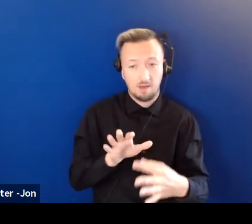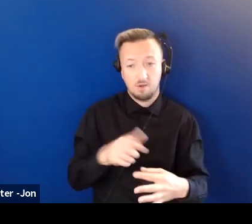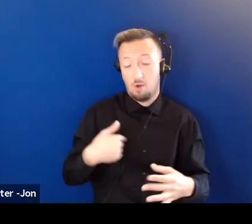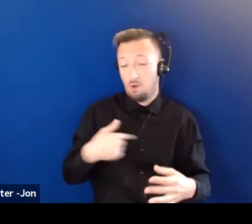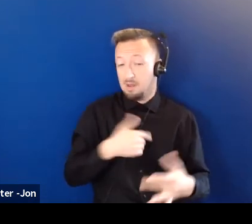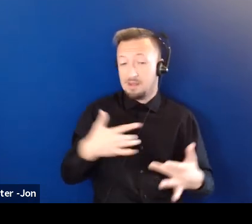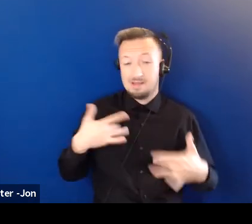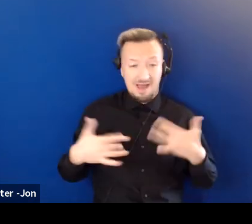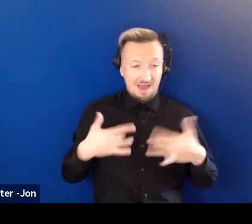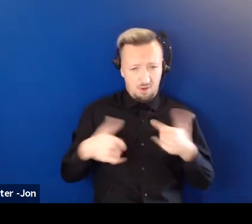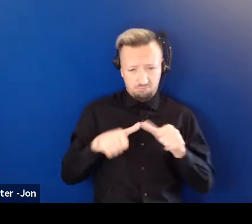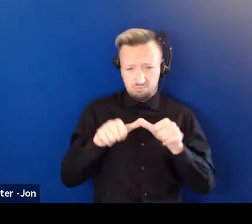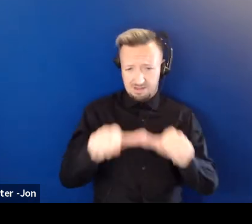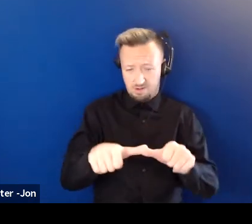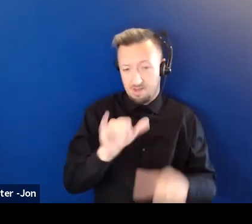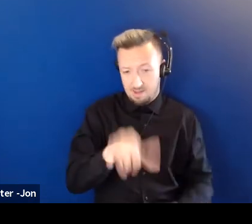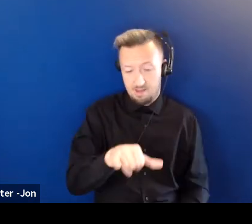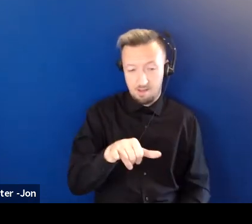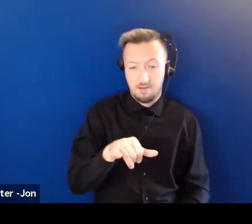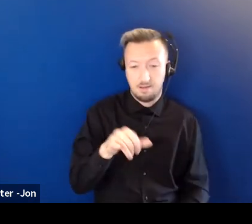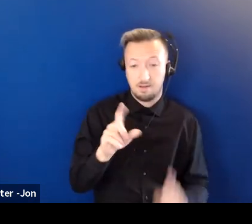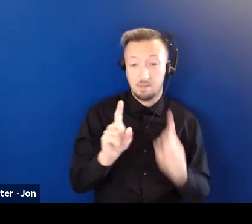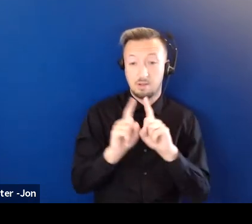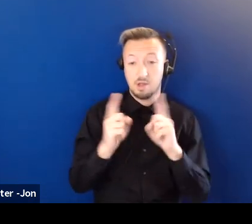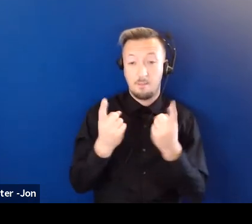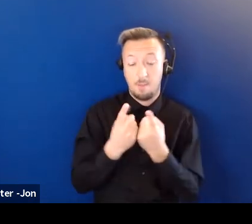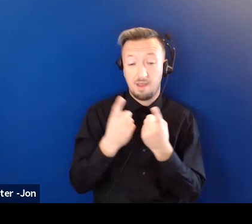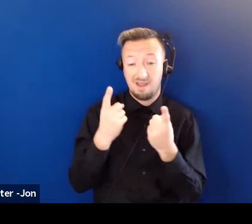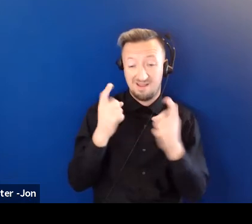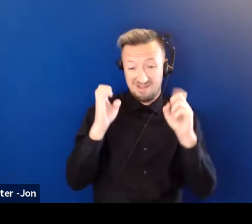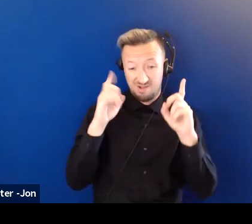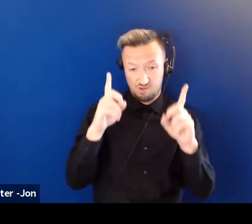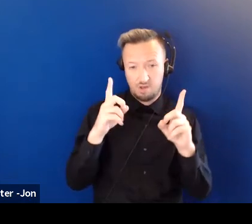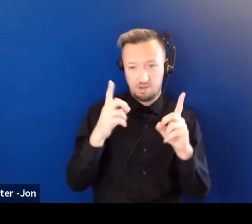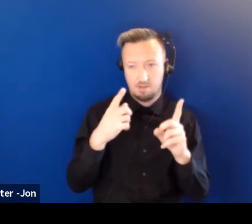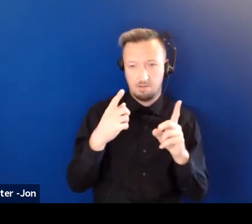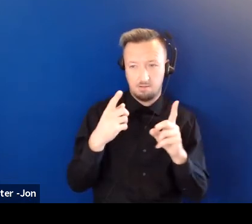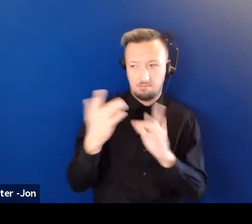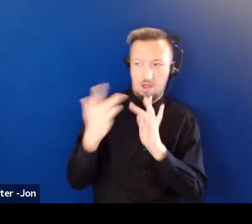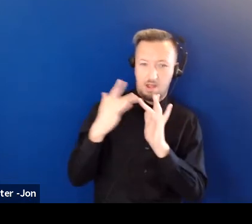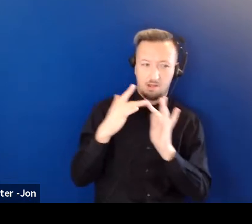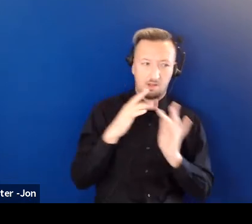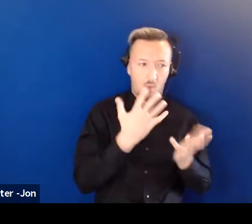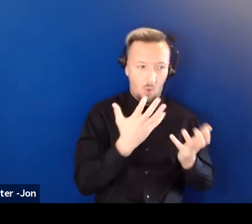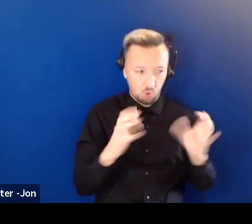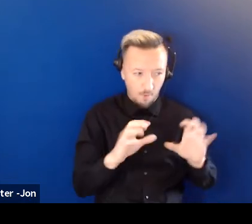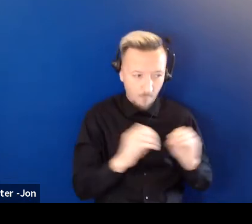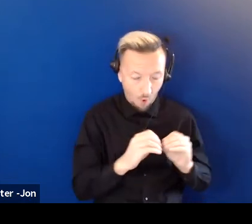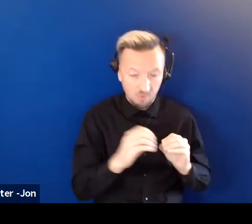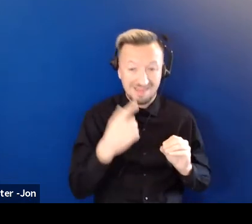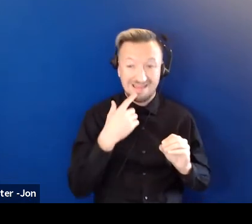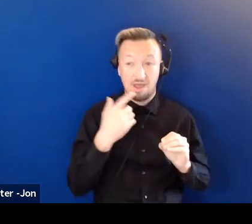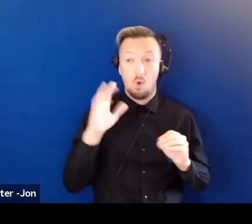this. And Department of Ed has reached out and said, we want to do more. And when you can go back into classrooms, we want you to do this